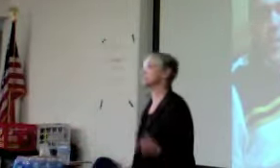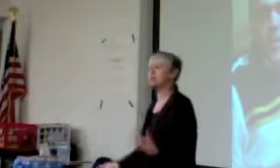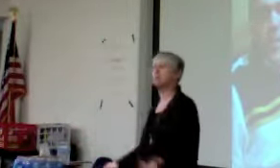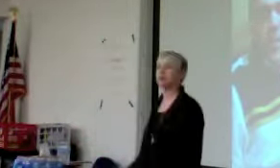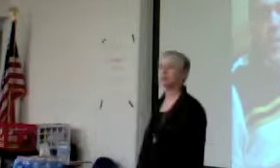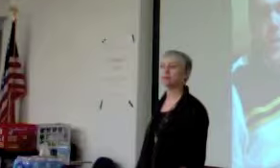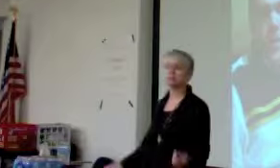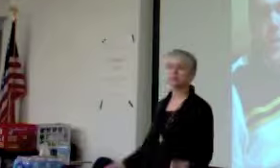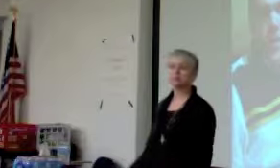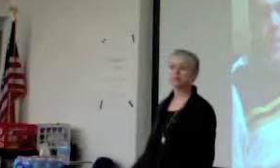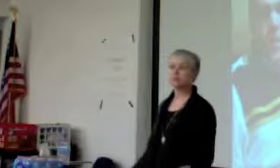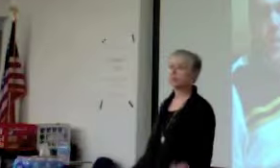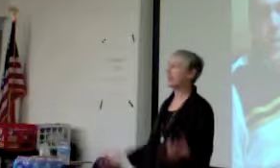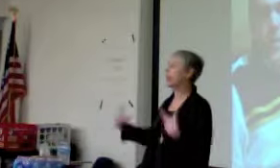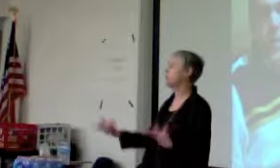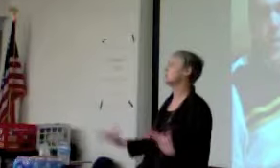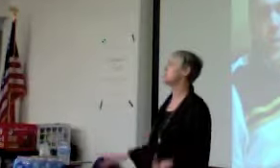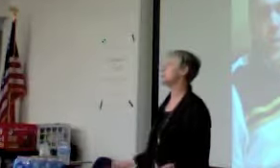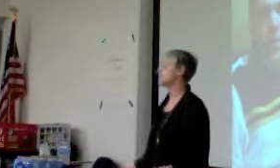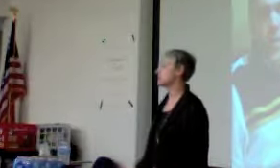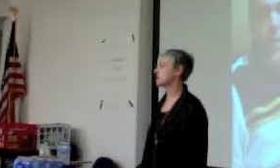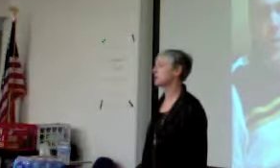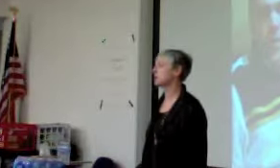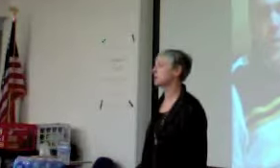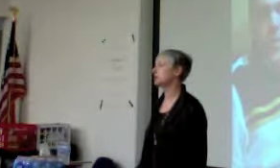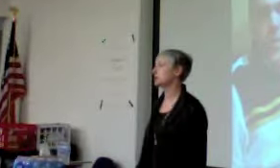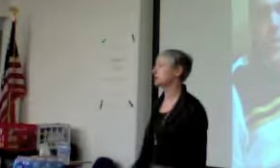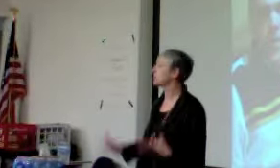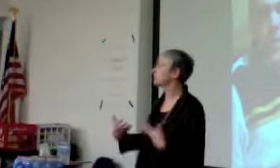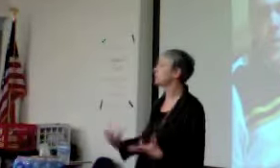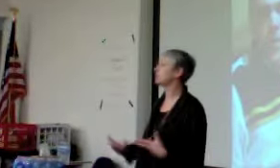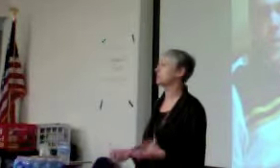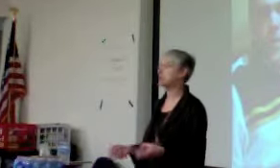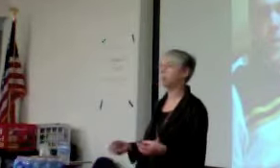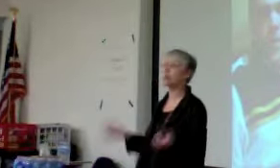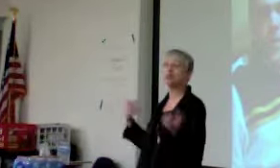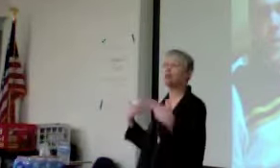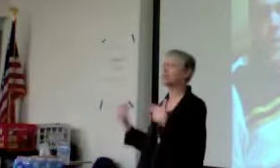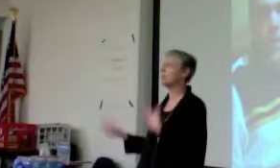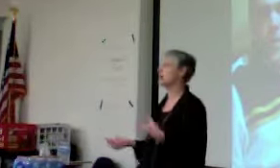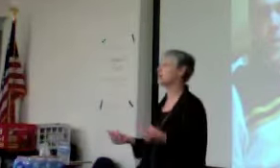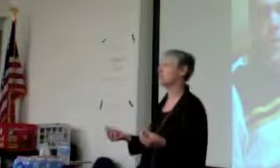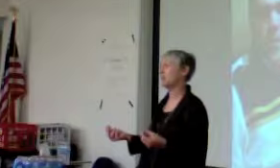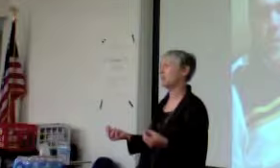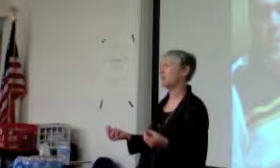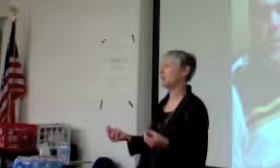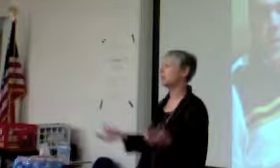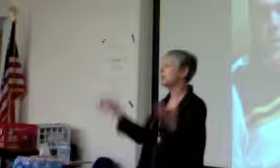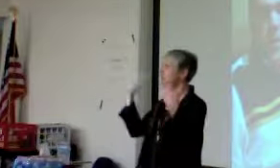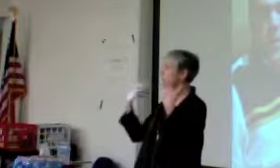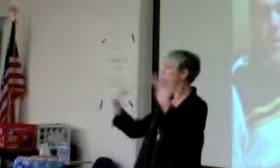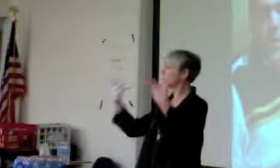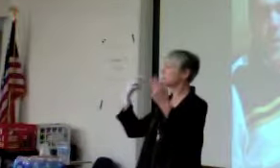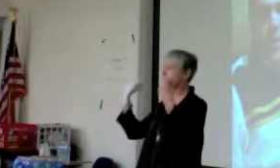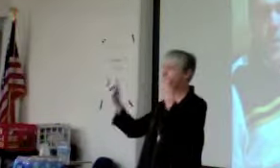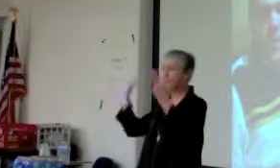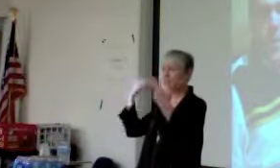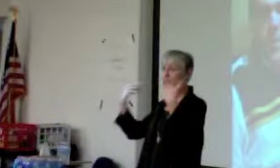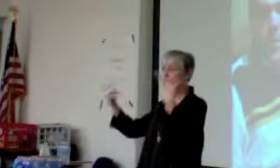of places I could be today. And I choose to be here because this is like a really good project and a really cool thing to be a part of. And I choose to come back because of that as well.